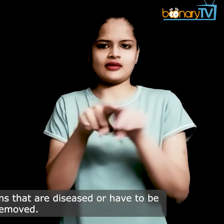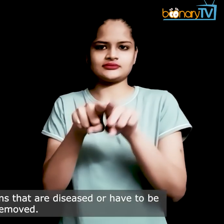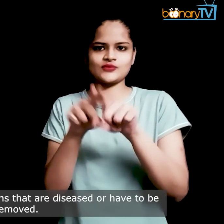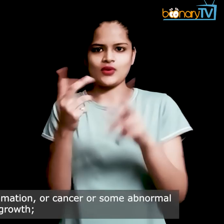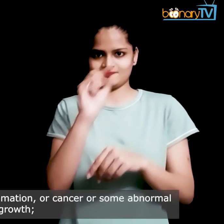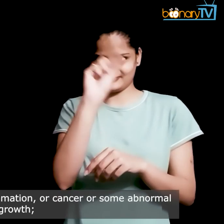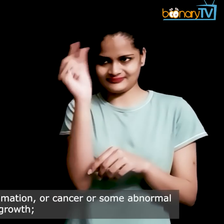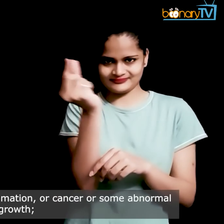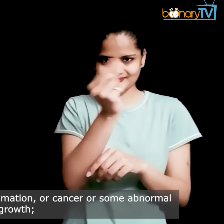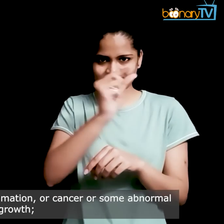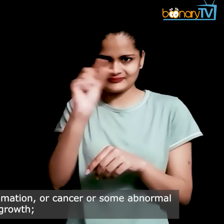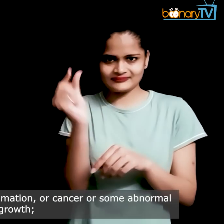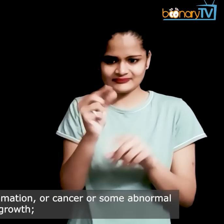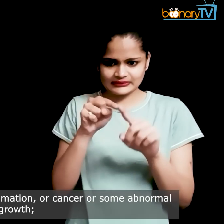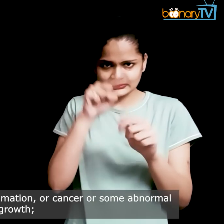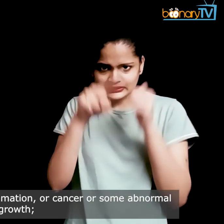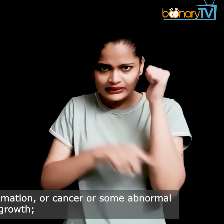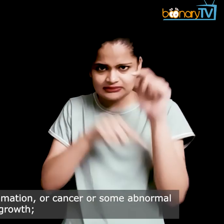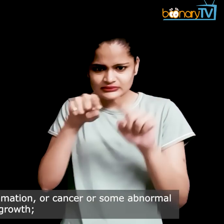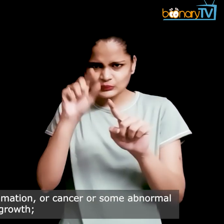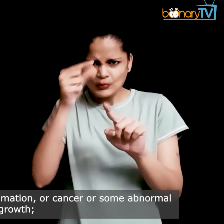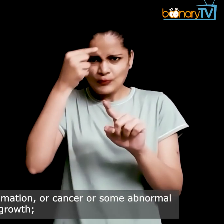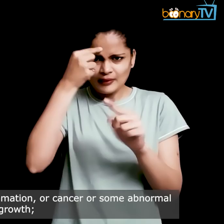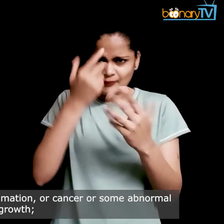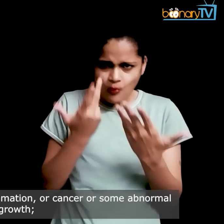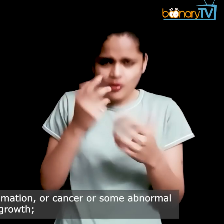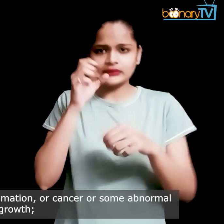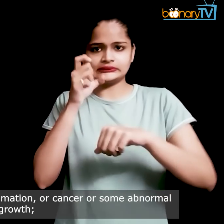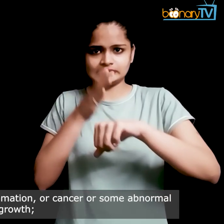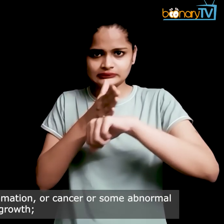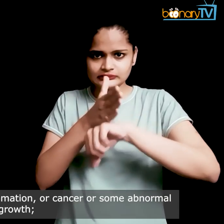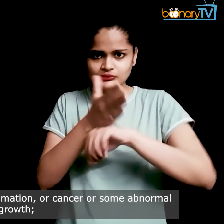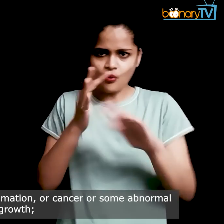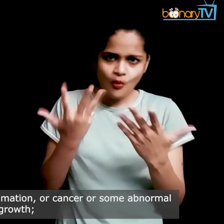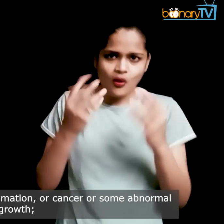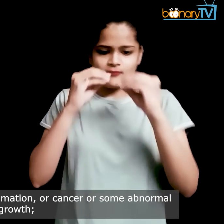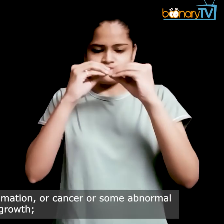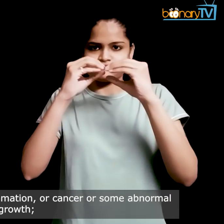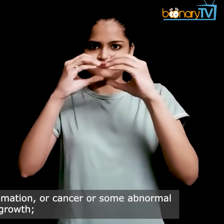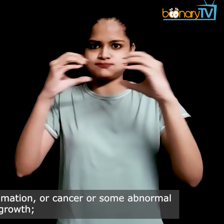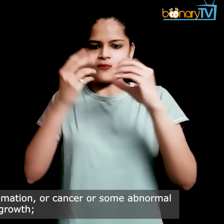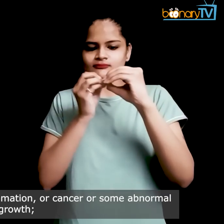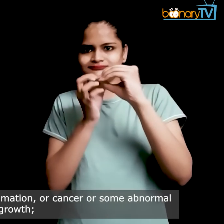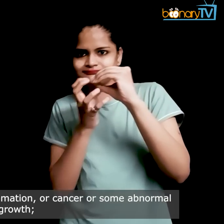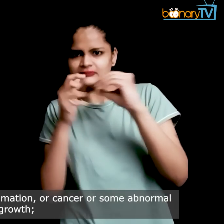it could be because of inflammation or cancer or some abnormal growth